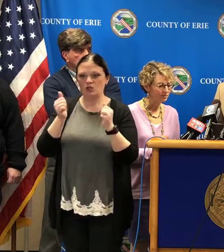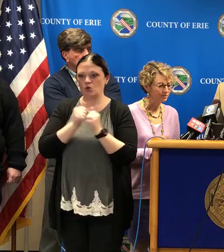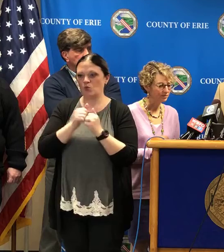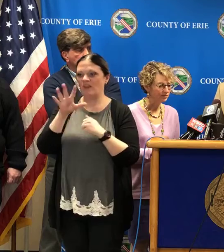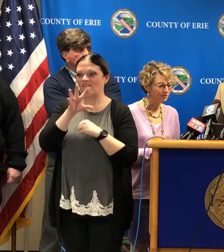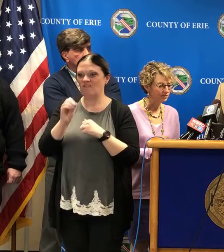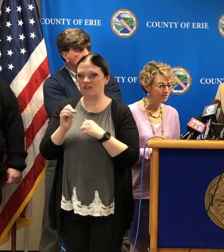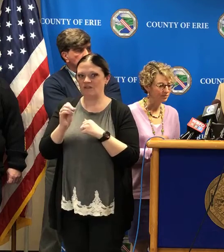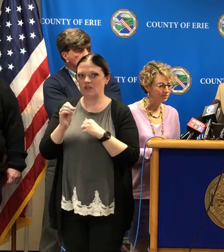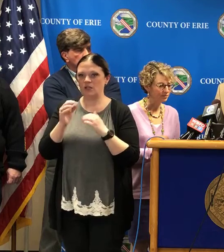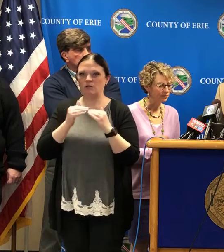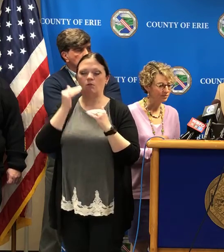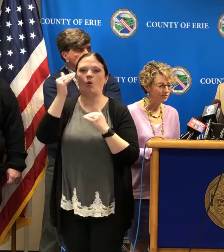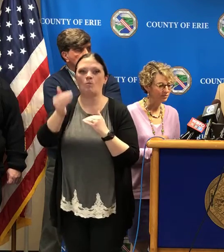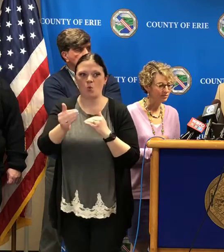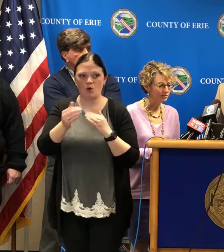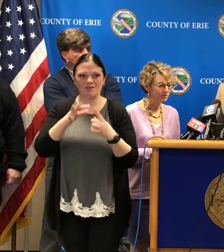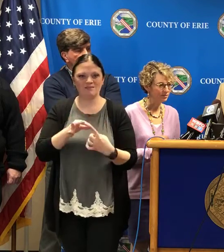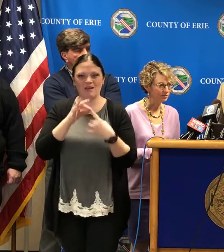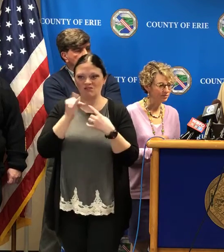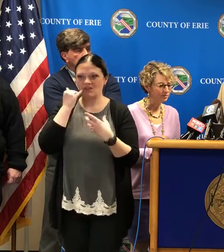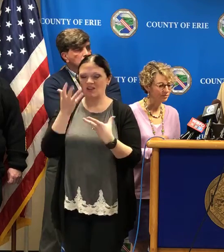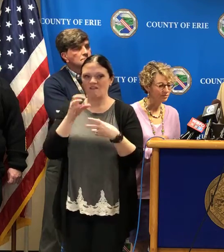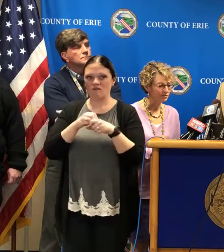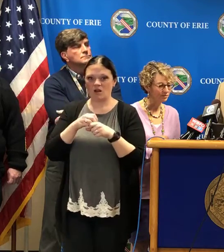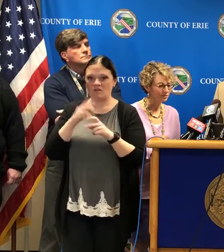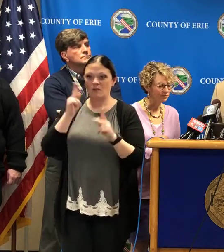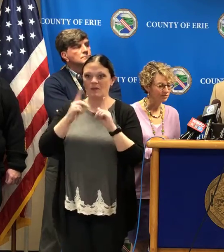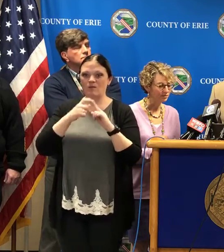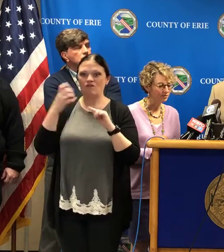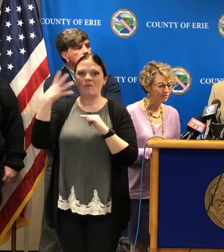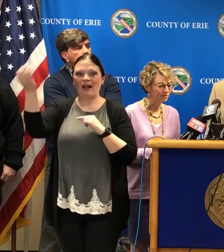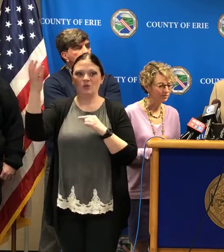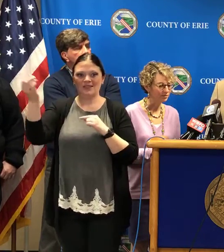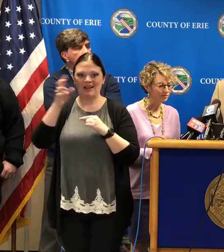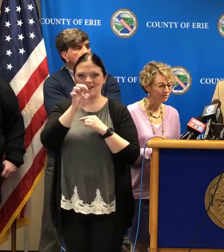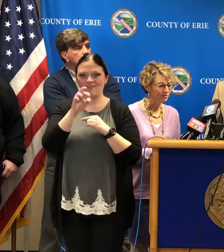more, especially if it involves individuals from outside Erie